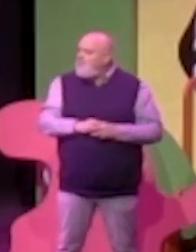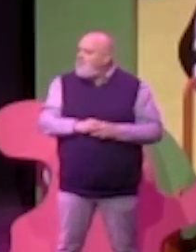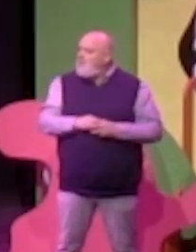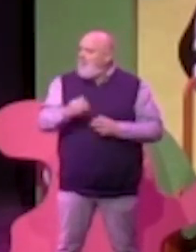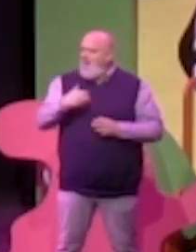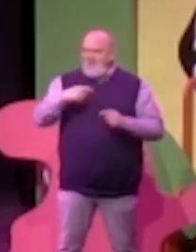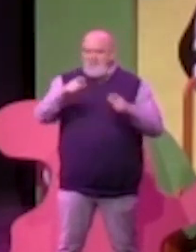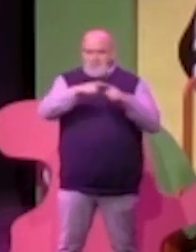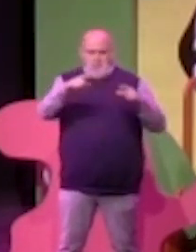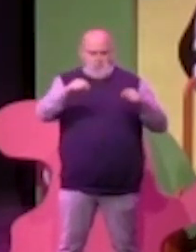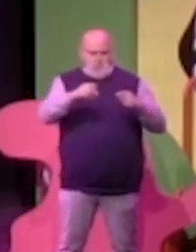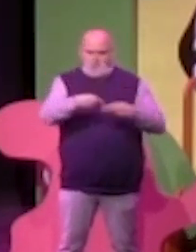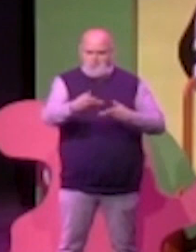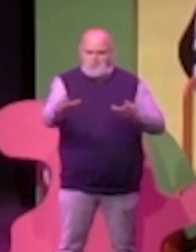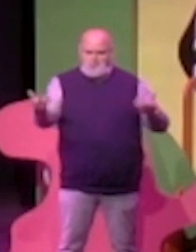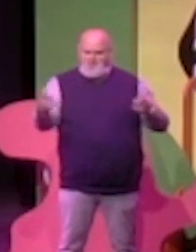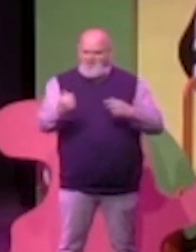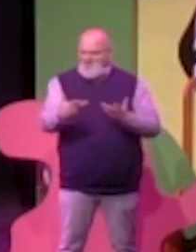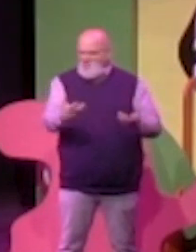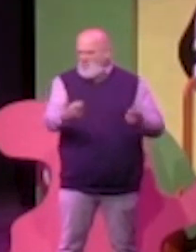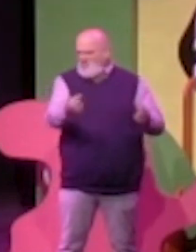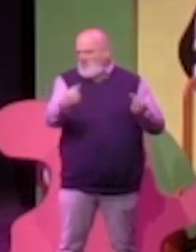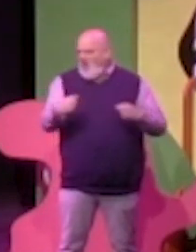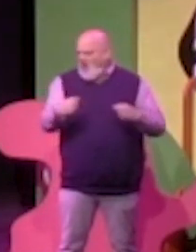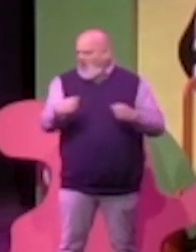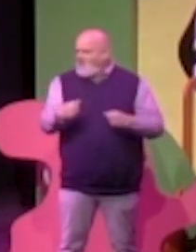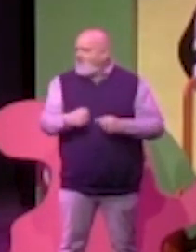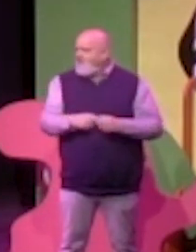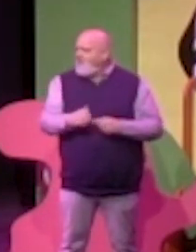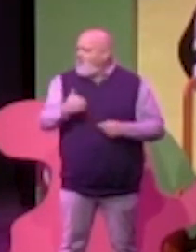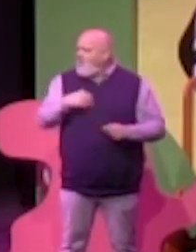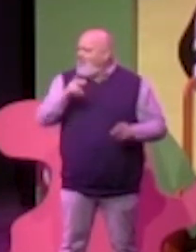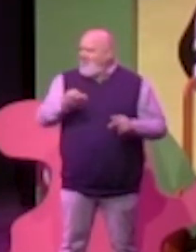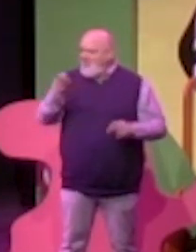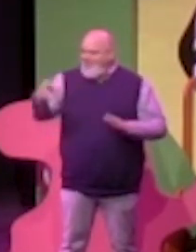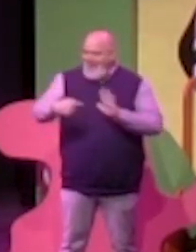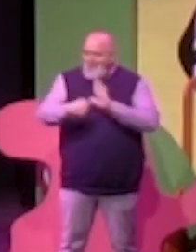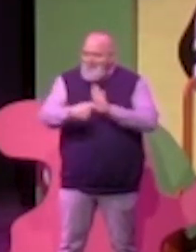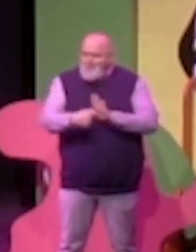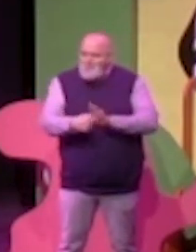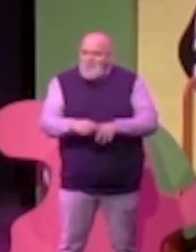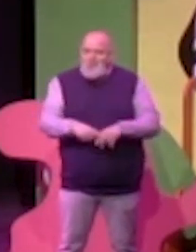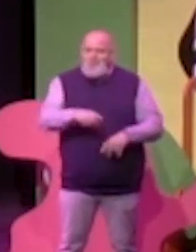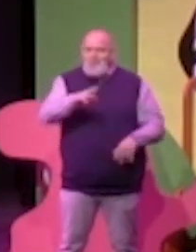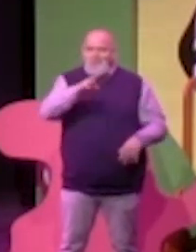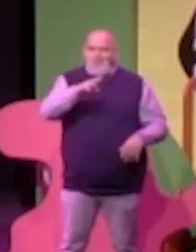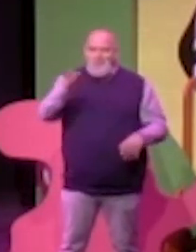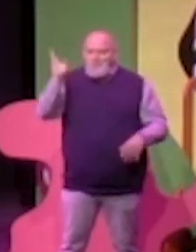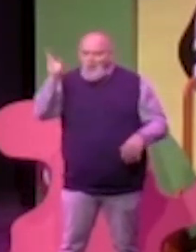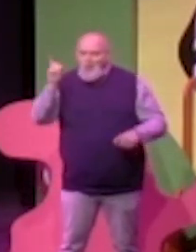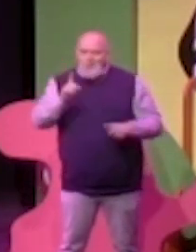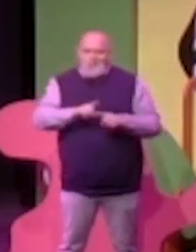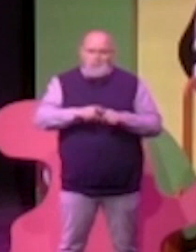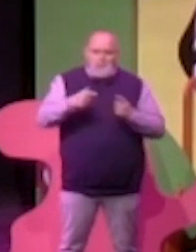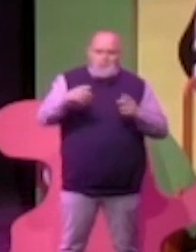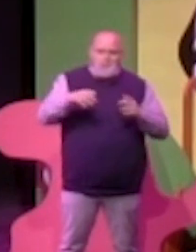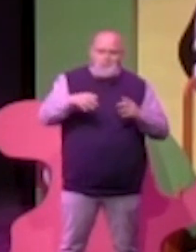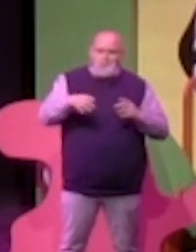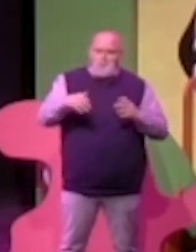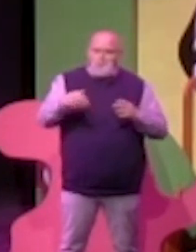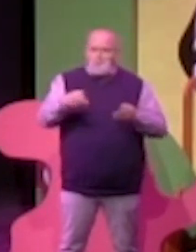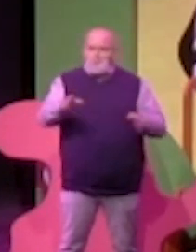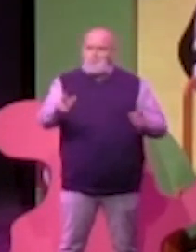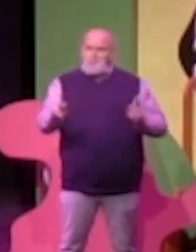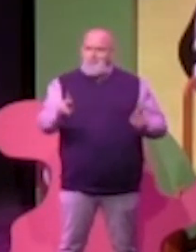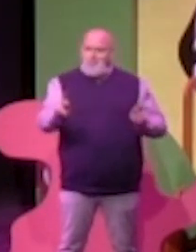cards if anybody wants any. To come to that, and again, we have people there demonstrating, talking to the public, lots of wonderful, beautiful things for